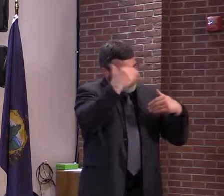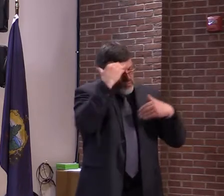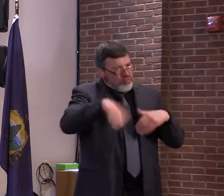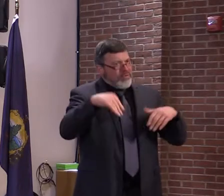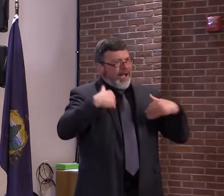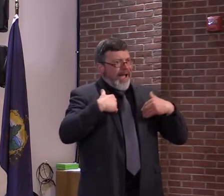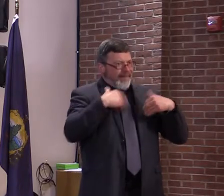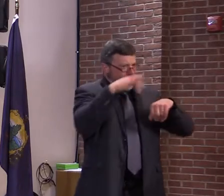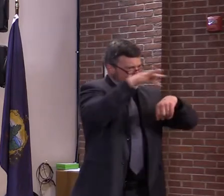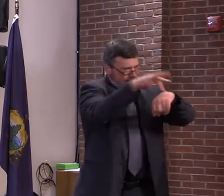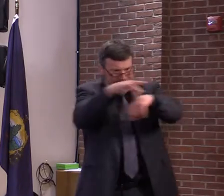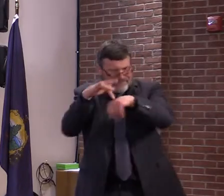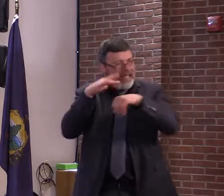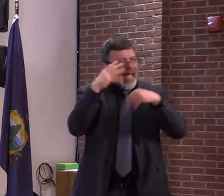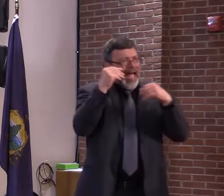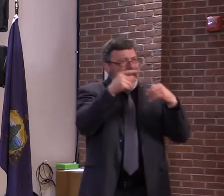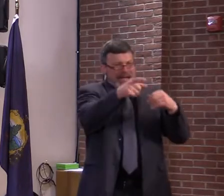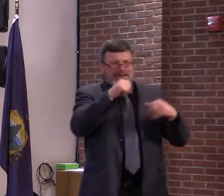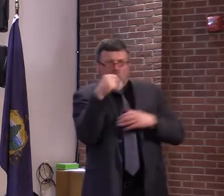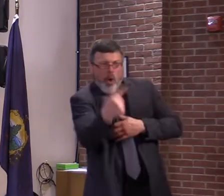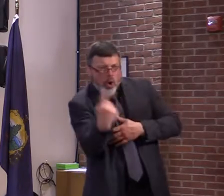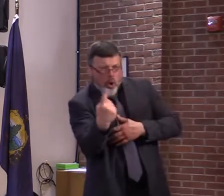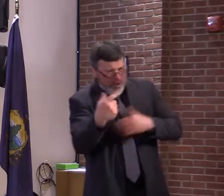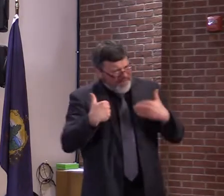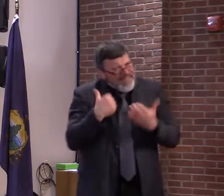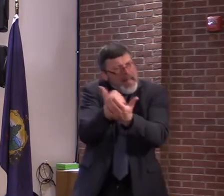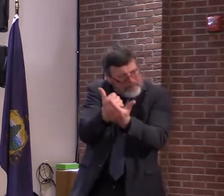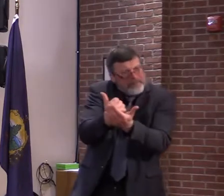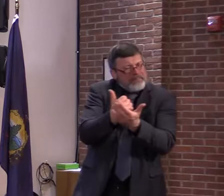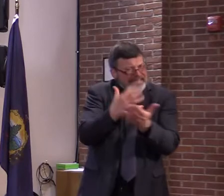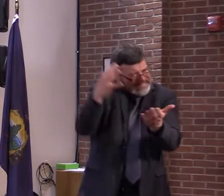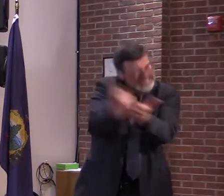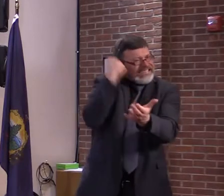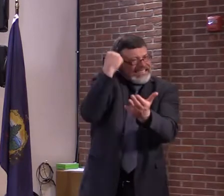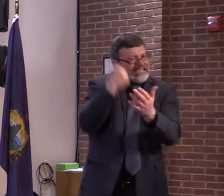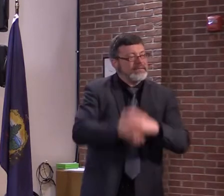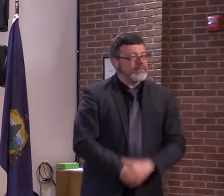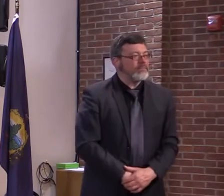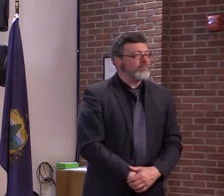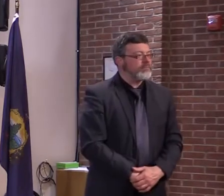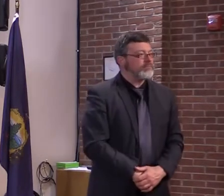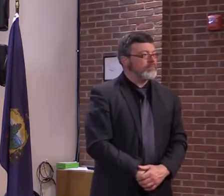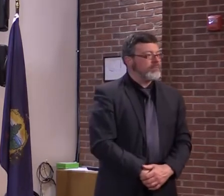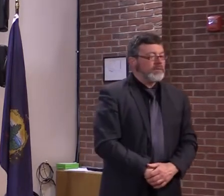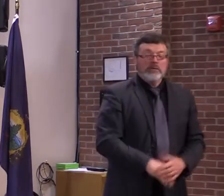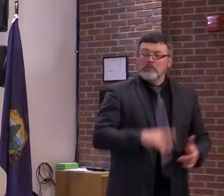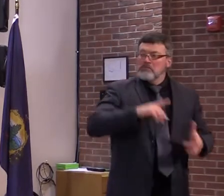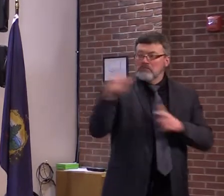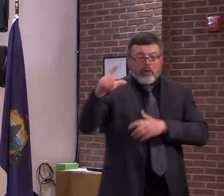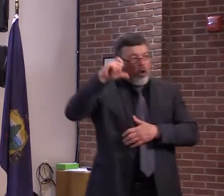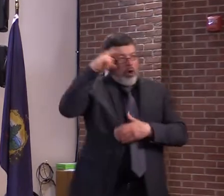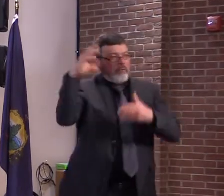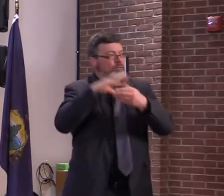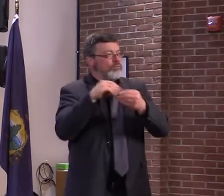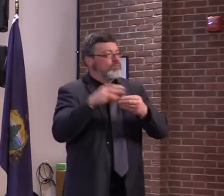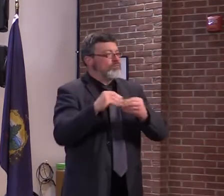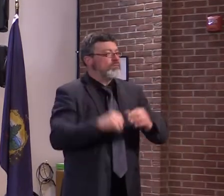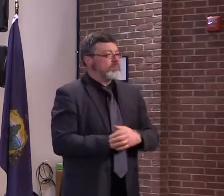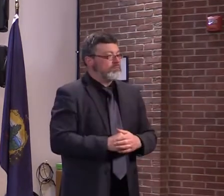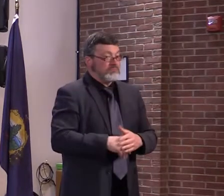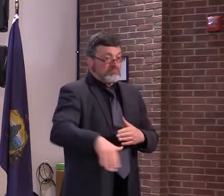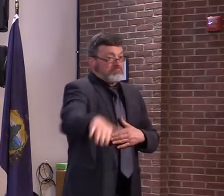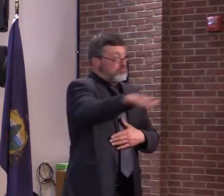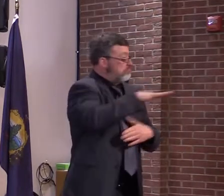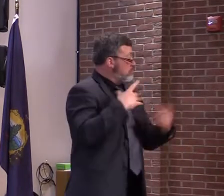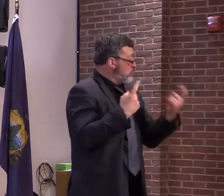I'll turn it back to the governor now. Thank you, Dr. Levine. We'll now open it up to questions.